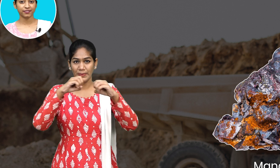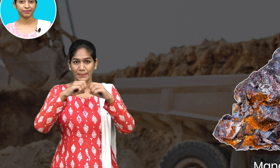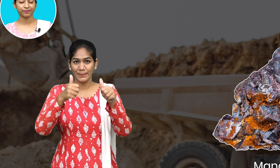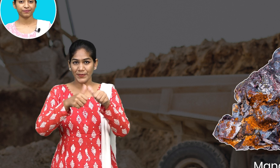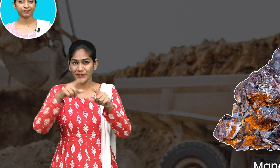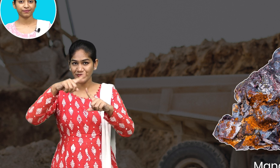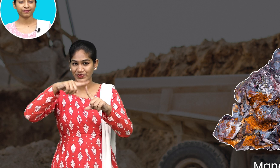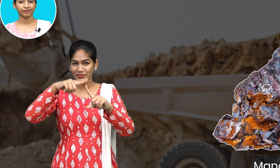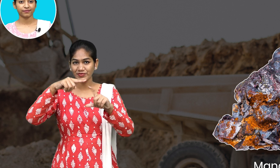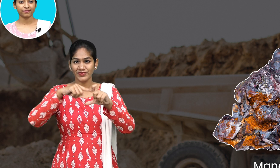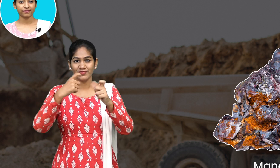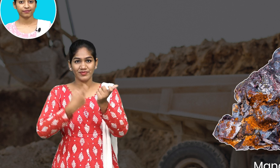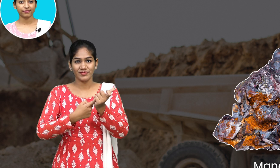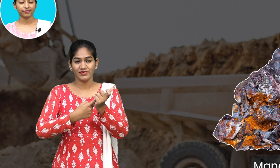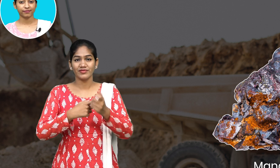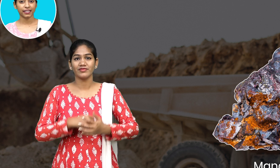Batteries.